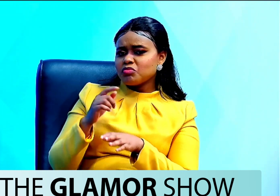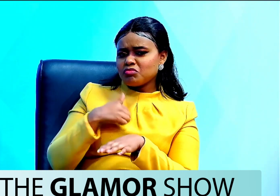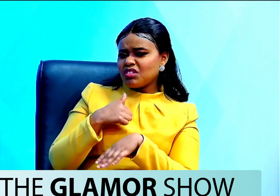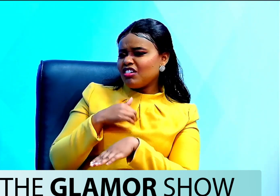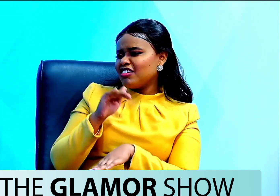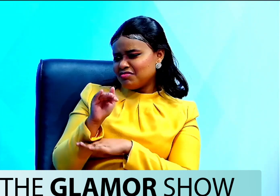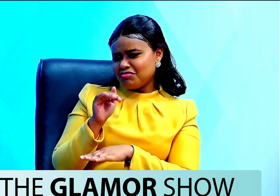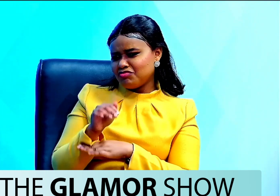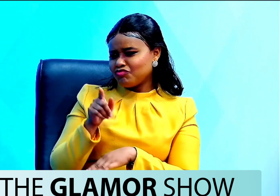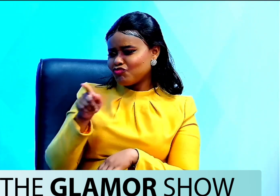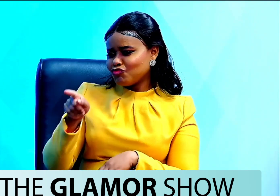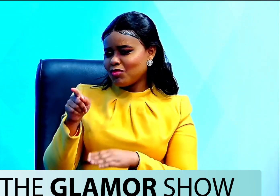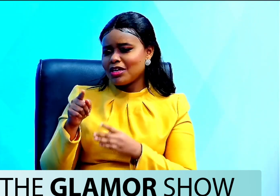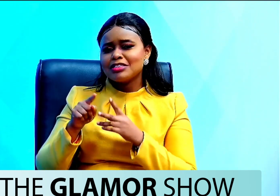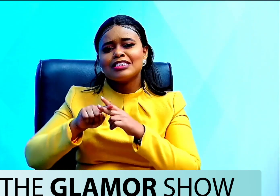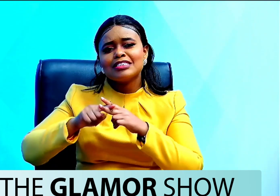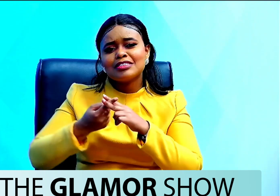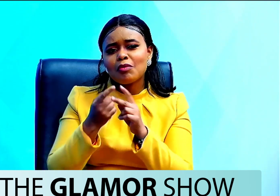Interesting.